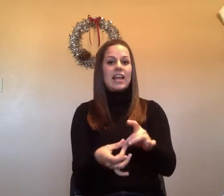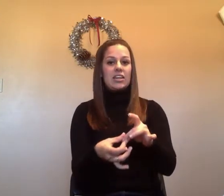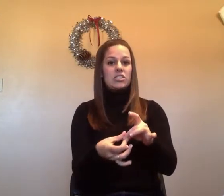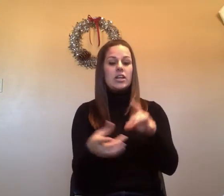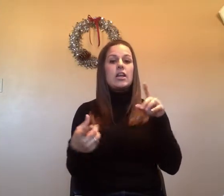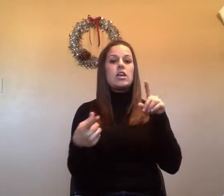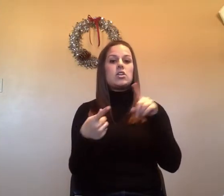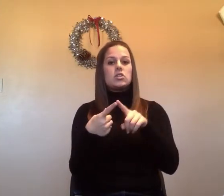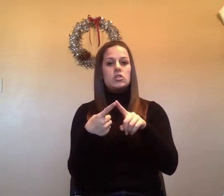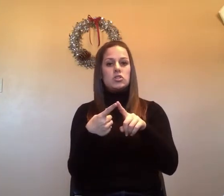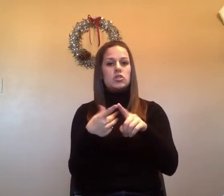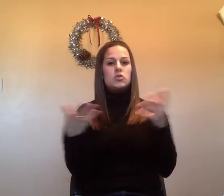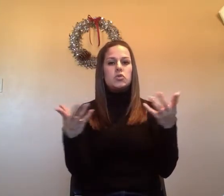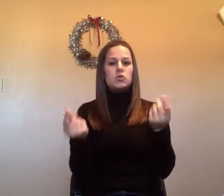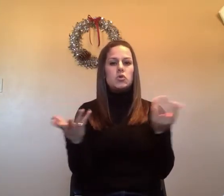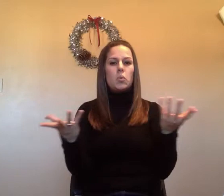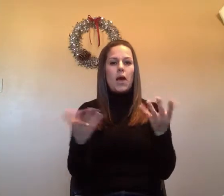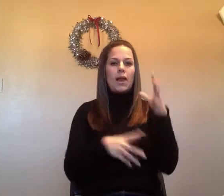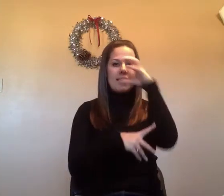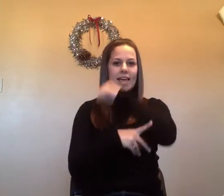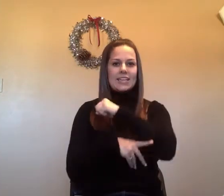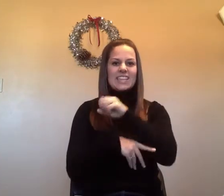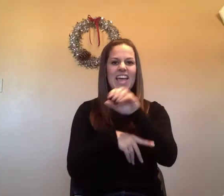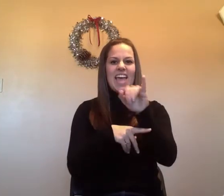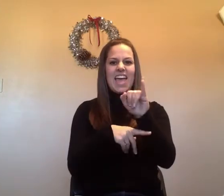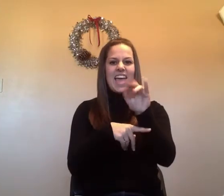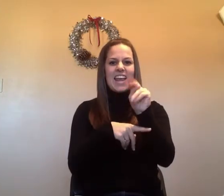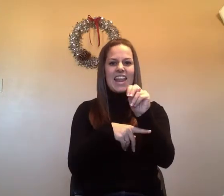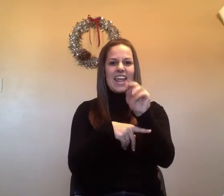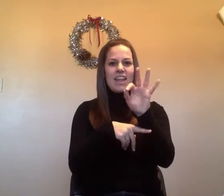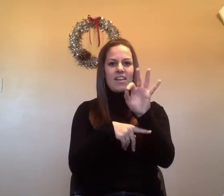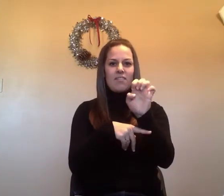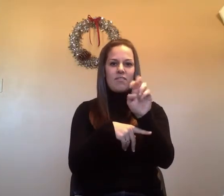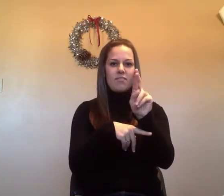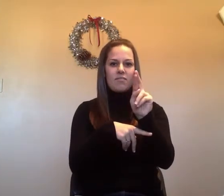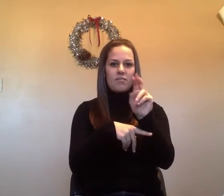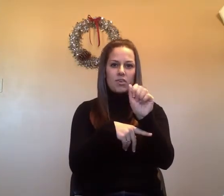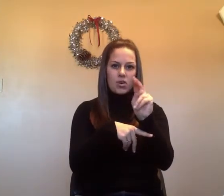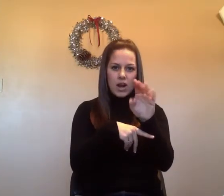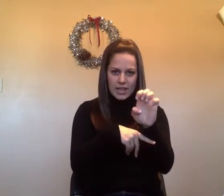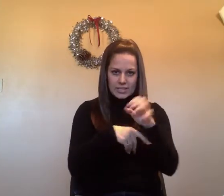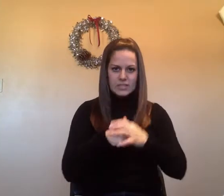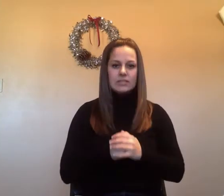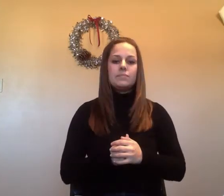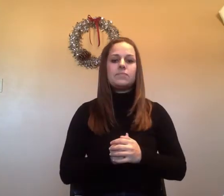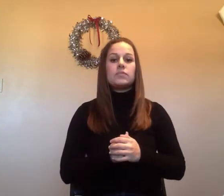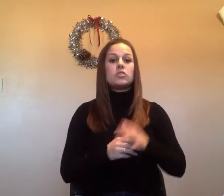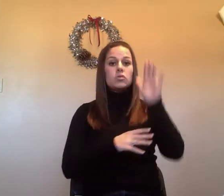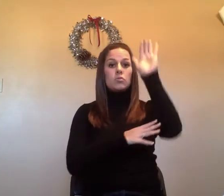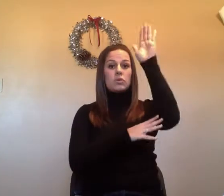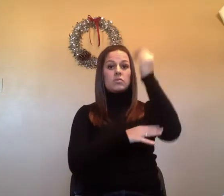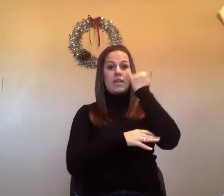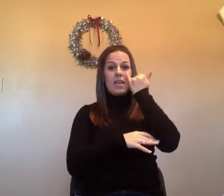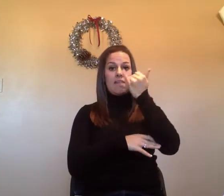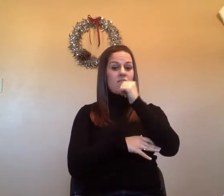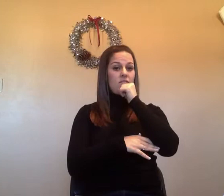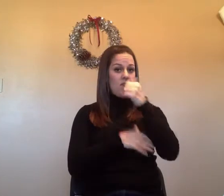you. Okay, everyone should have a book in front of them. Can you just, without talking, raise your hand if you don't have a book in front of you? We're on chapter